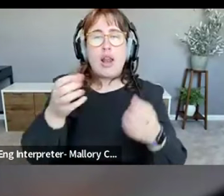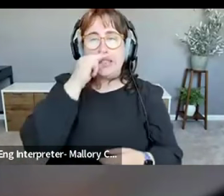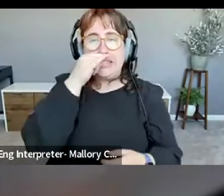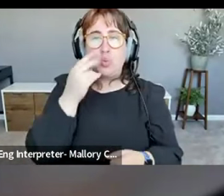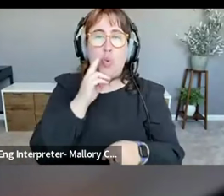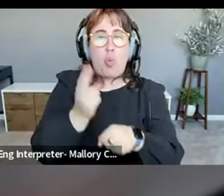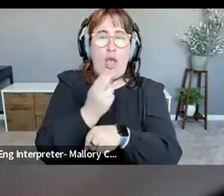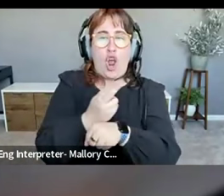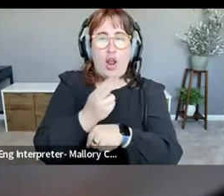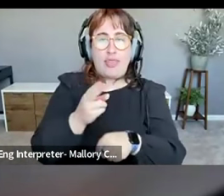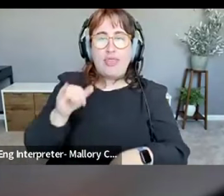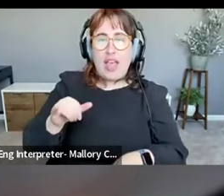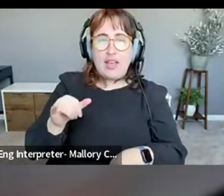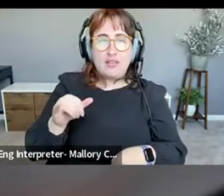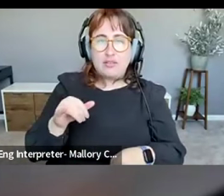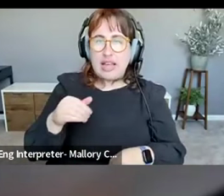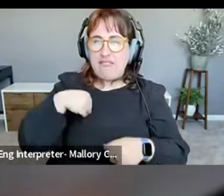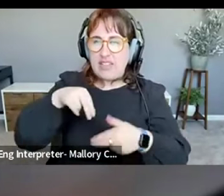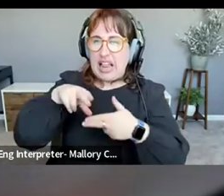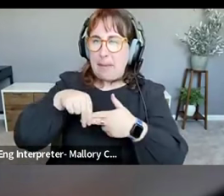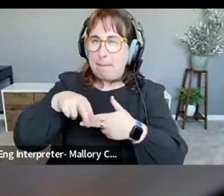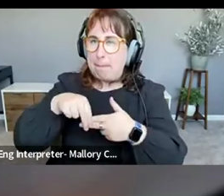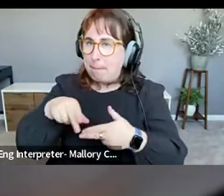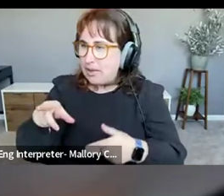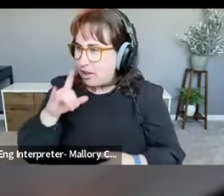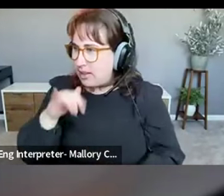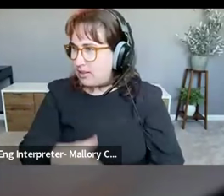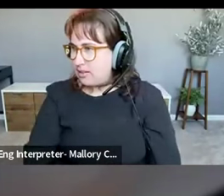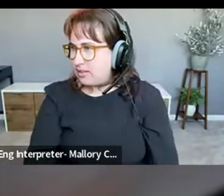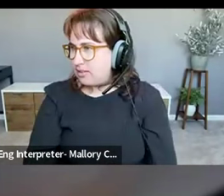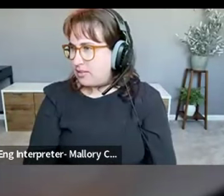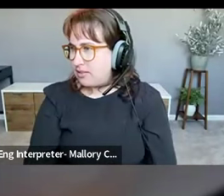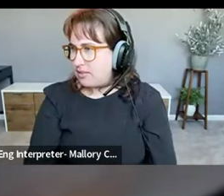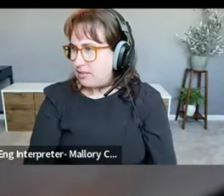the wearable. So here we go.